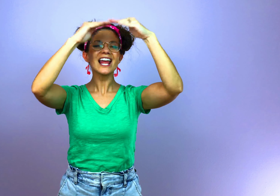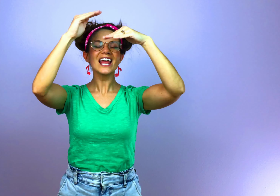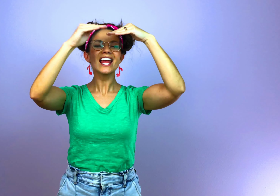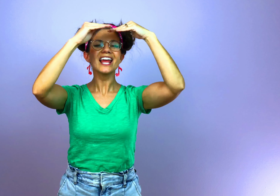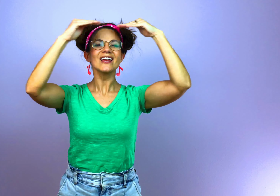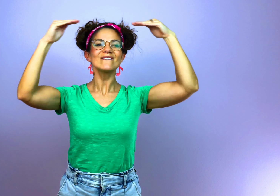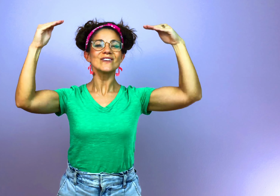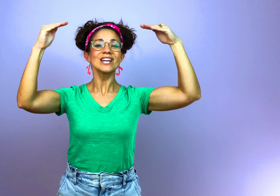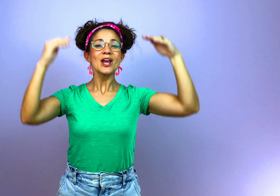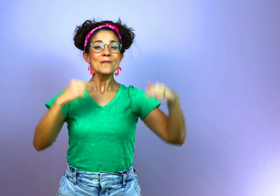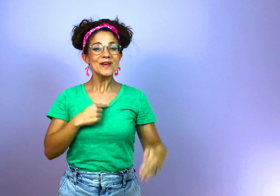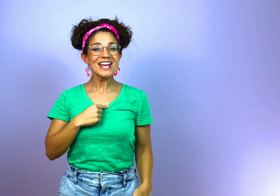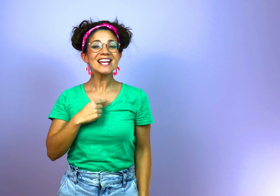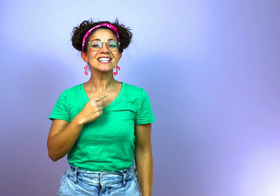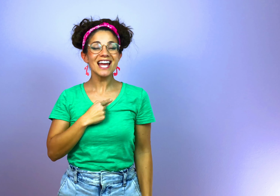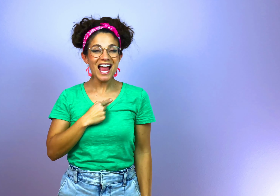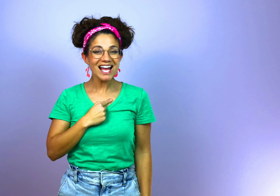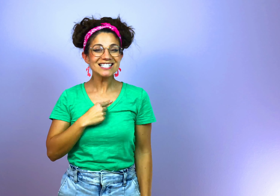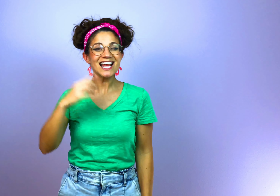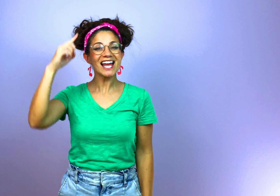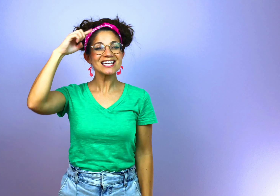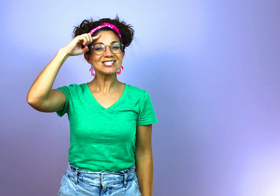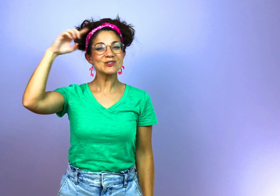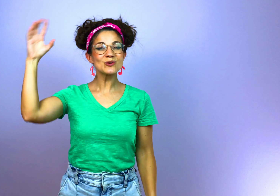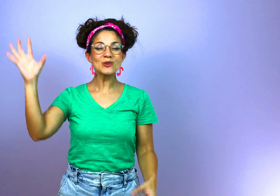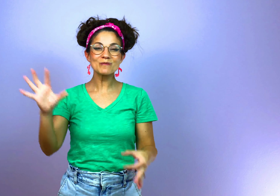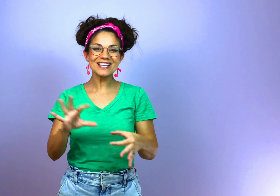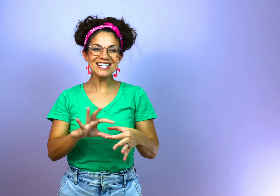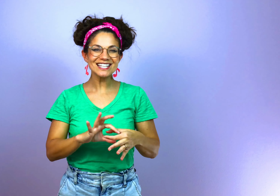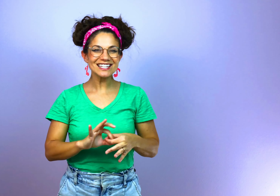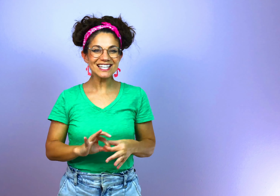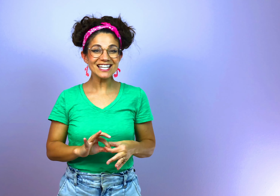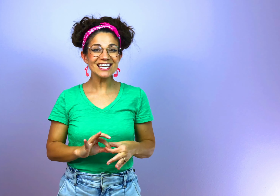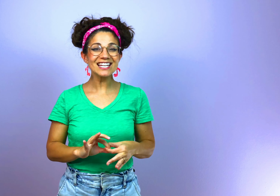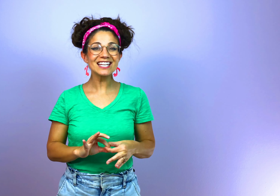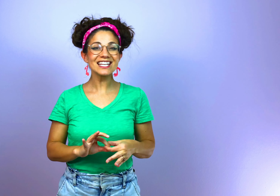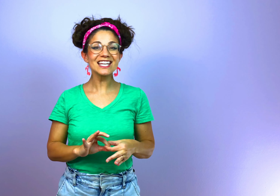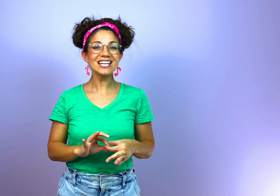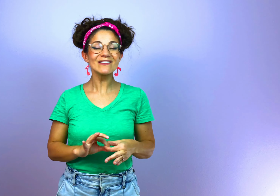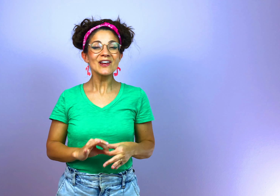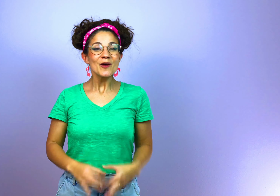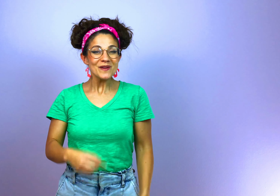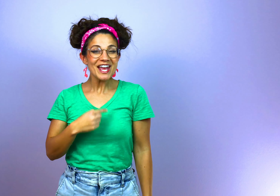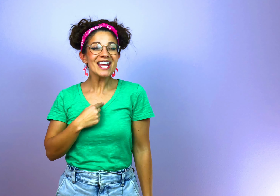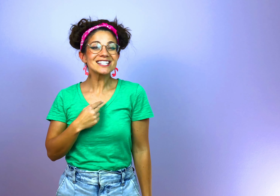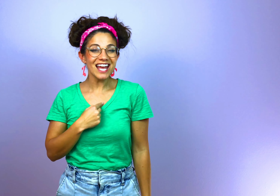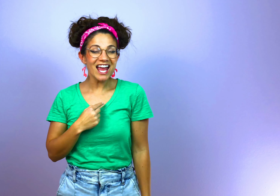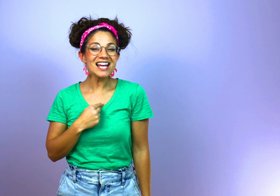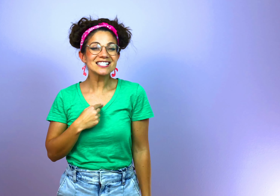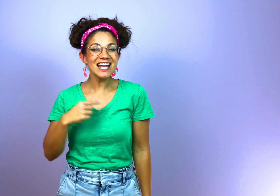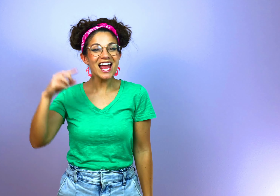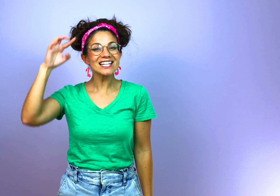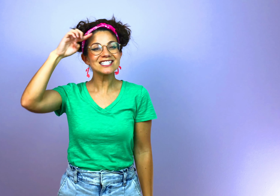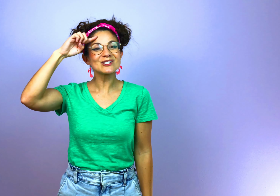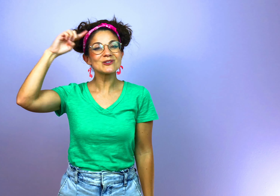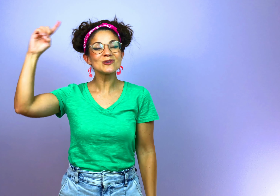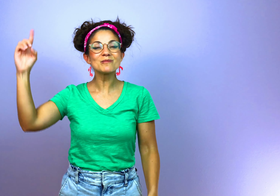heaven, heaven, because I do believe Because I do